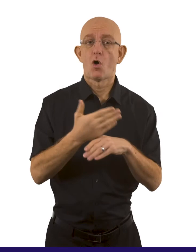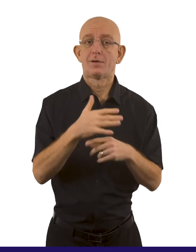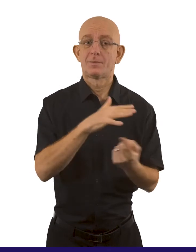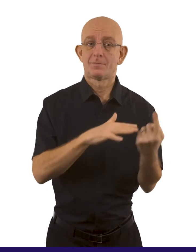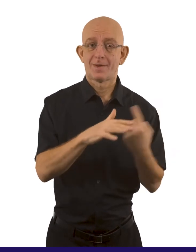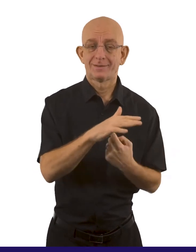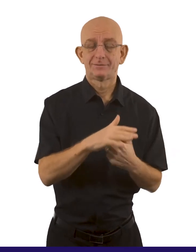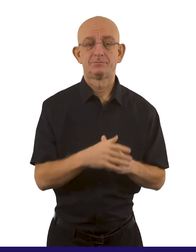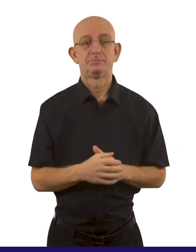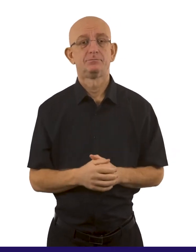Workplace.